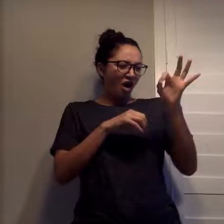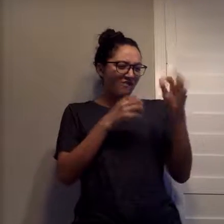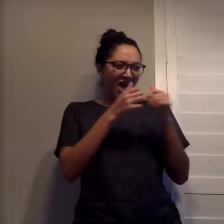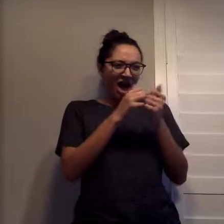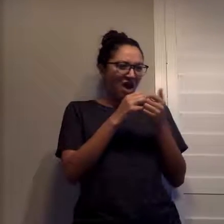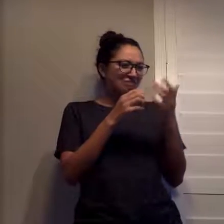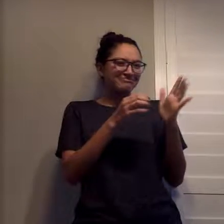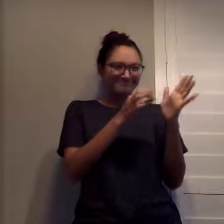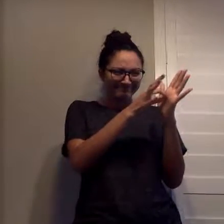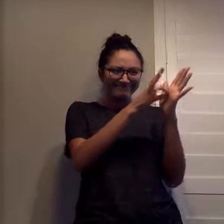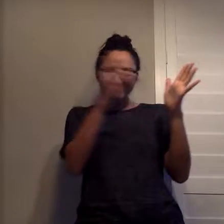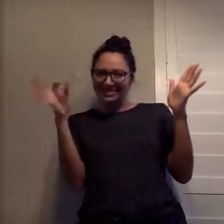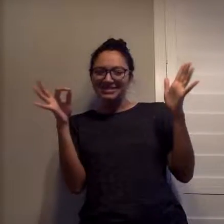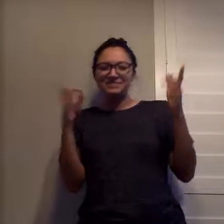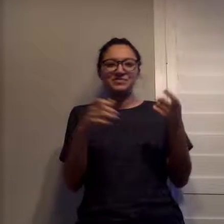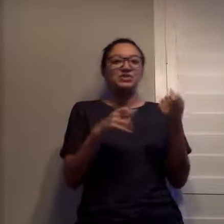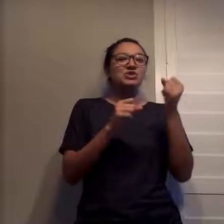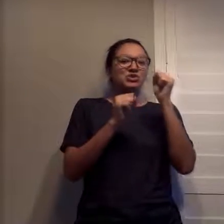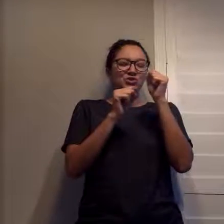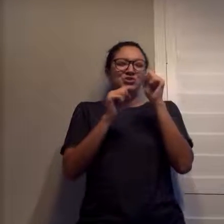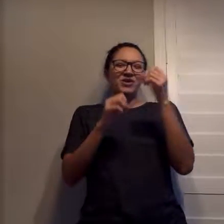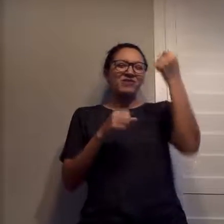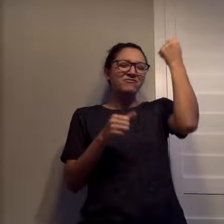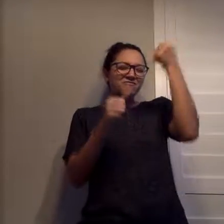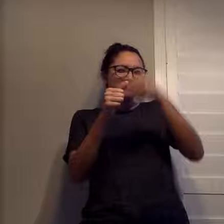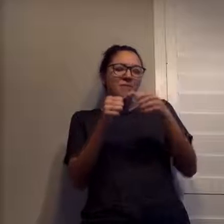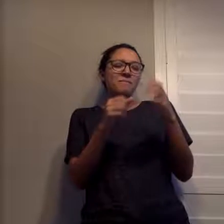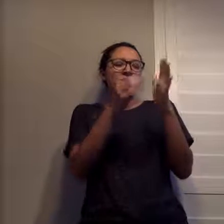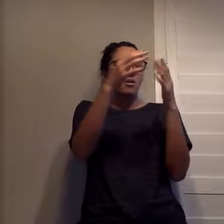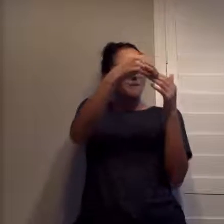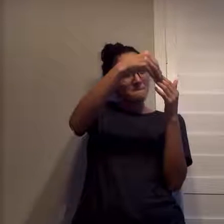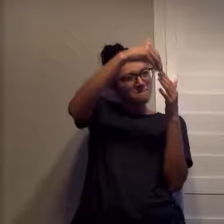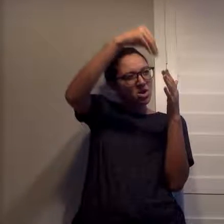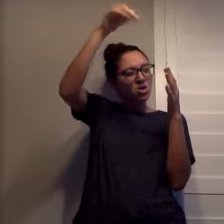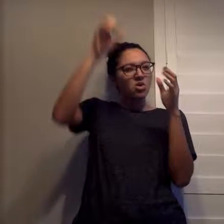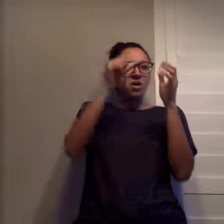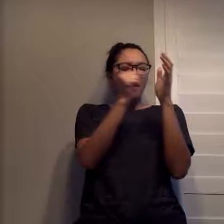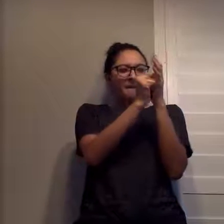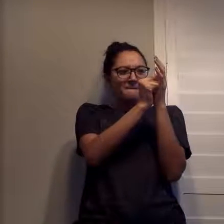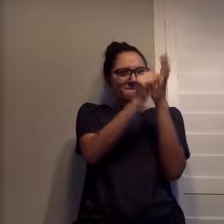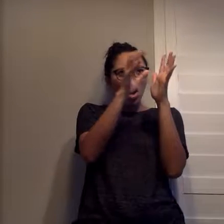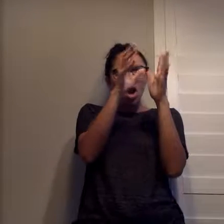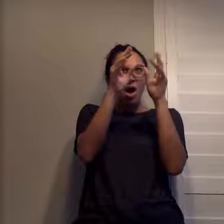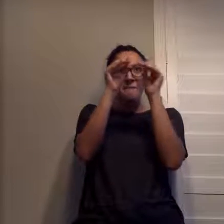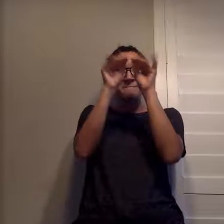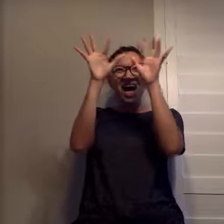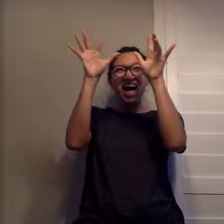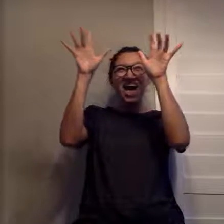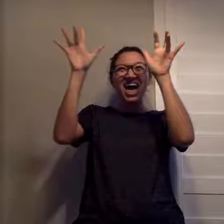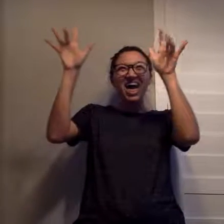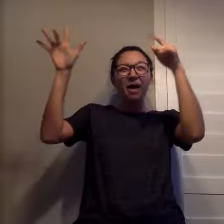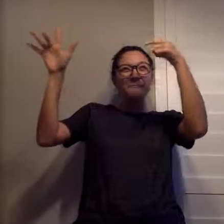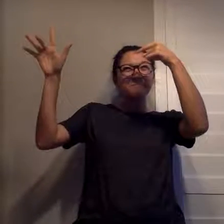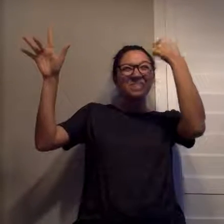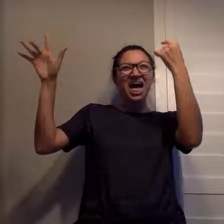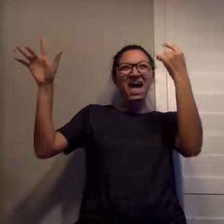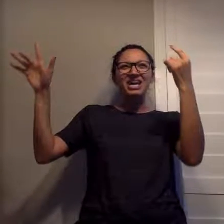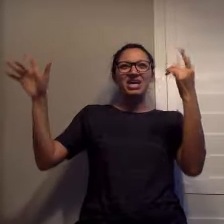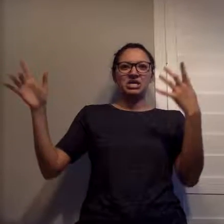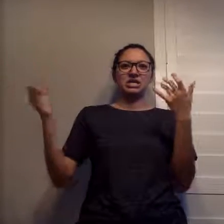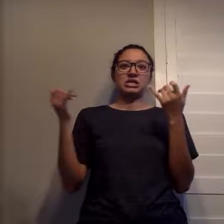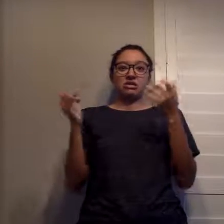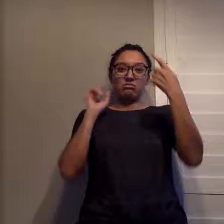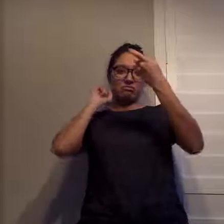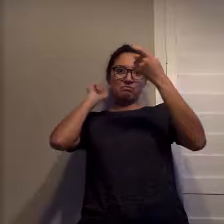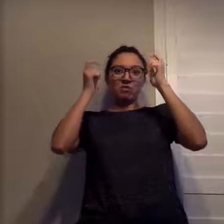taking the glove off, and a big plume of black coming up in front of my face. And biologist brain now shows